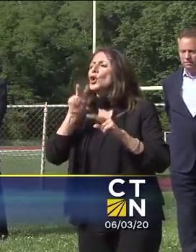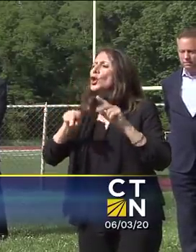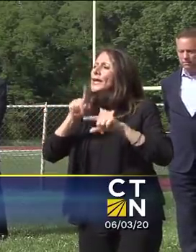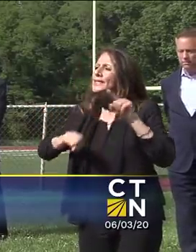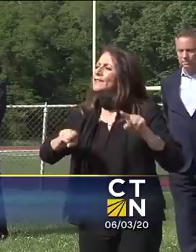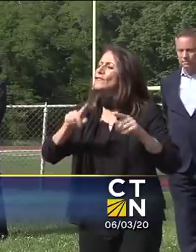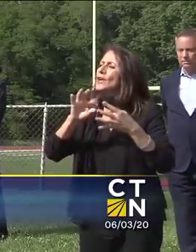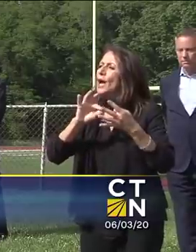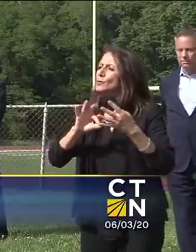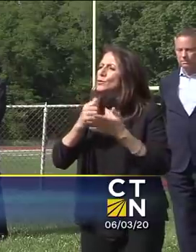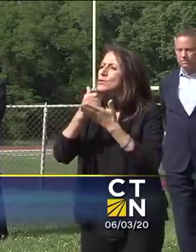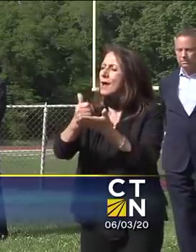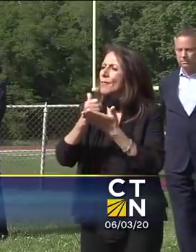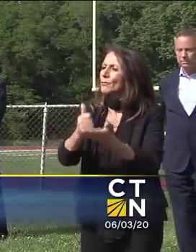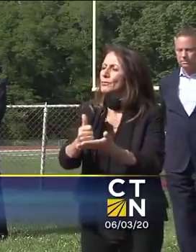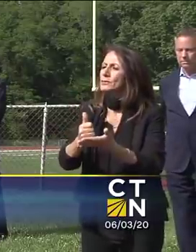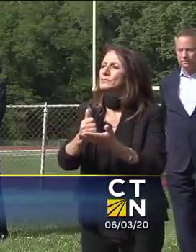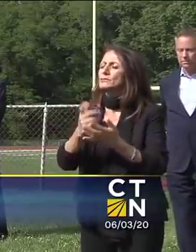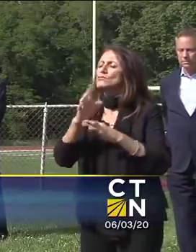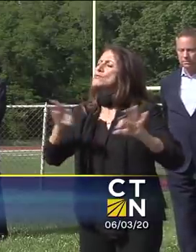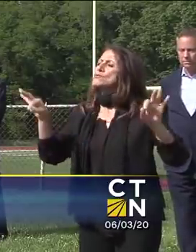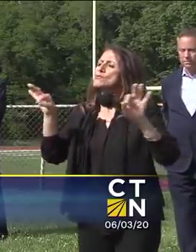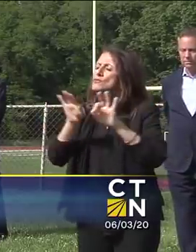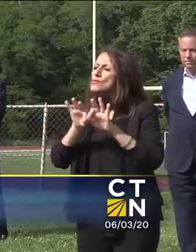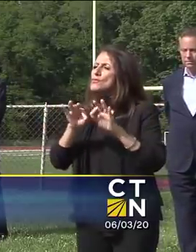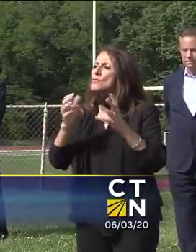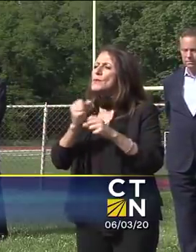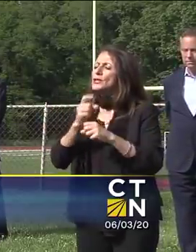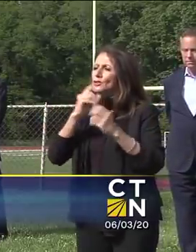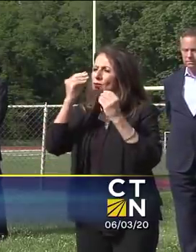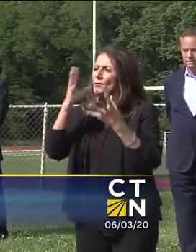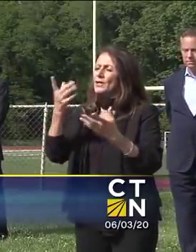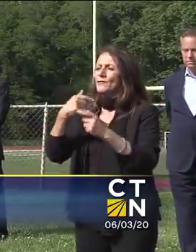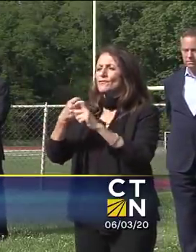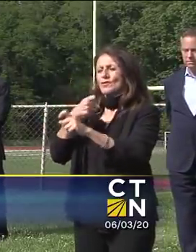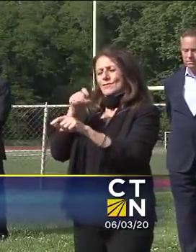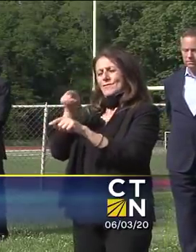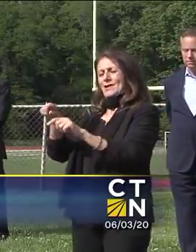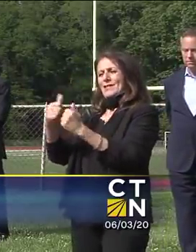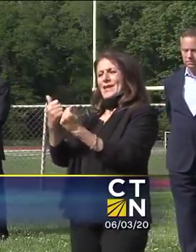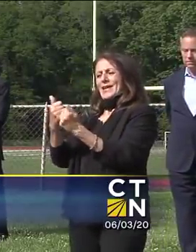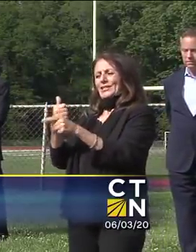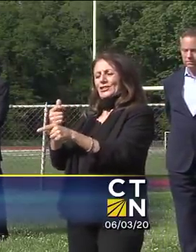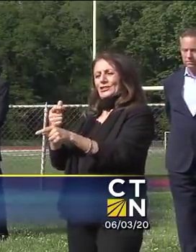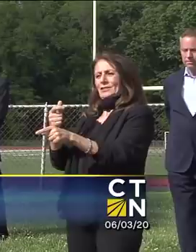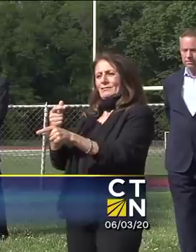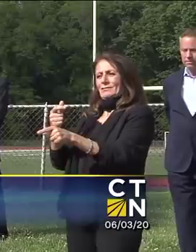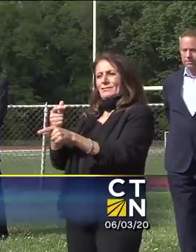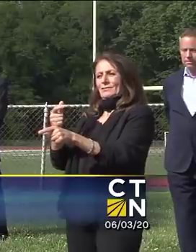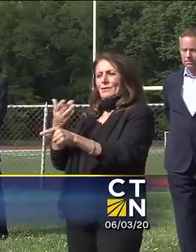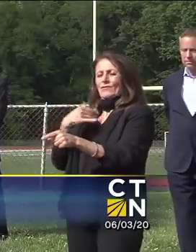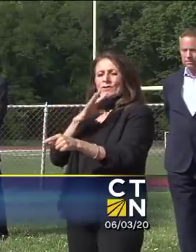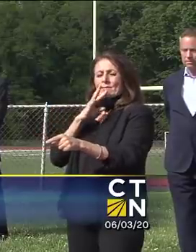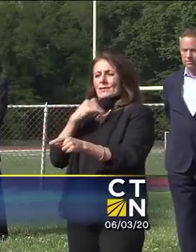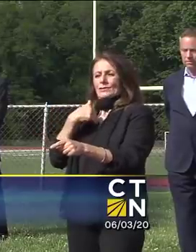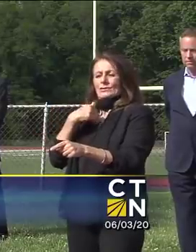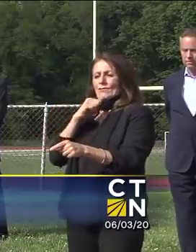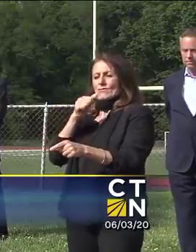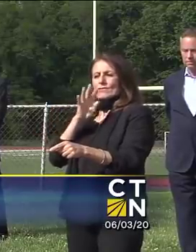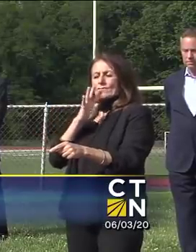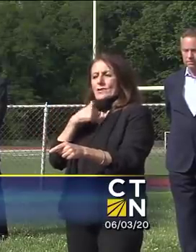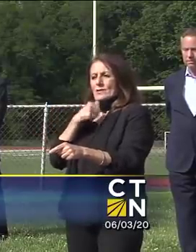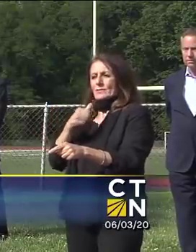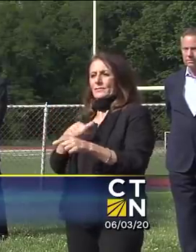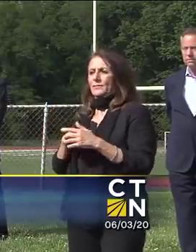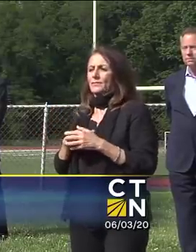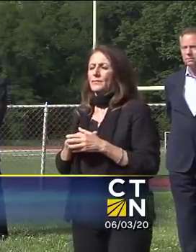we should be sharing information. I want to make sure that that information comes out from the agency with input from others before commenting on it.